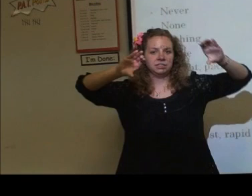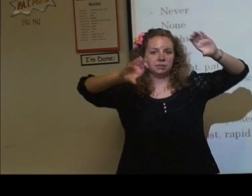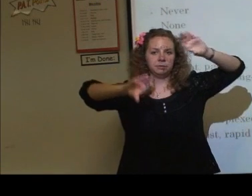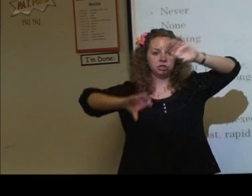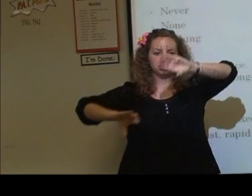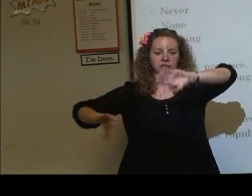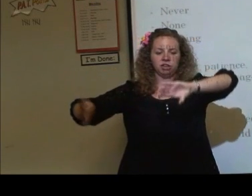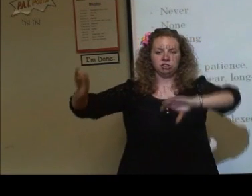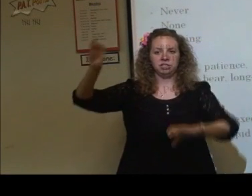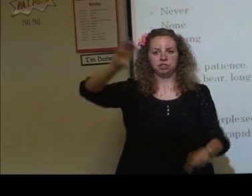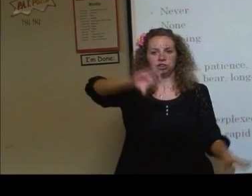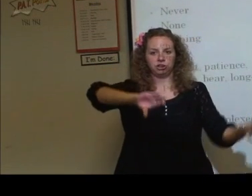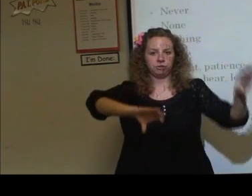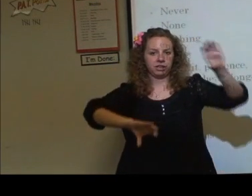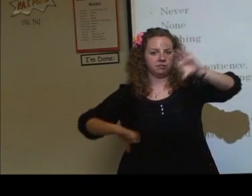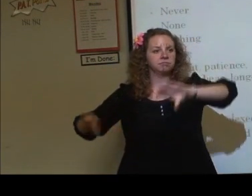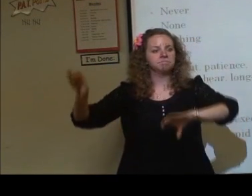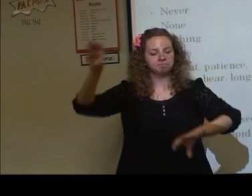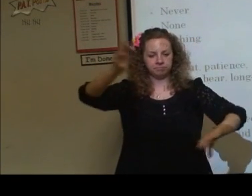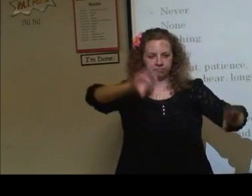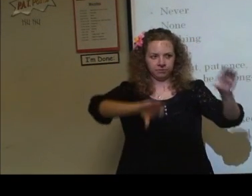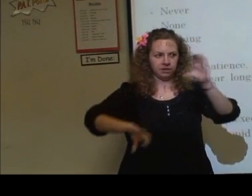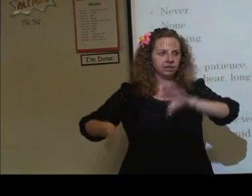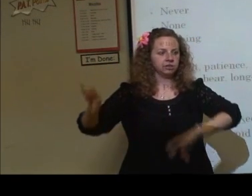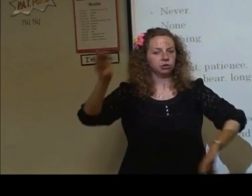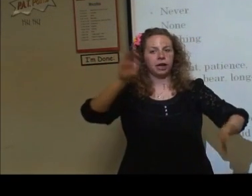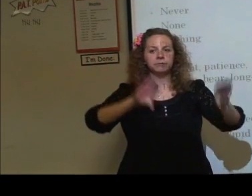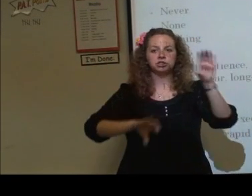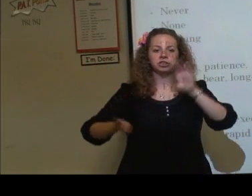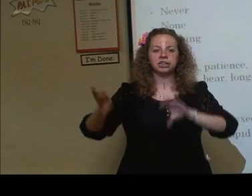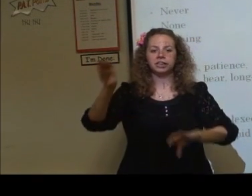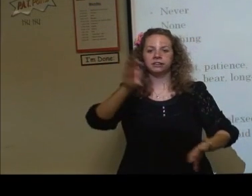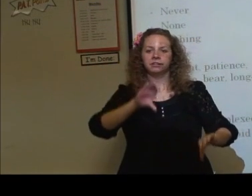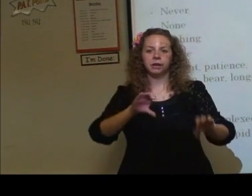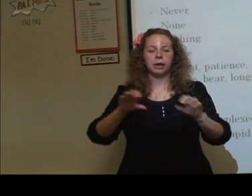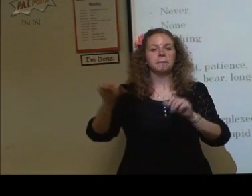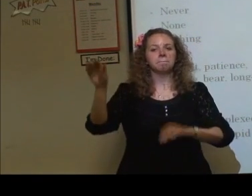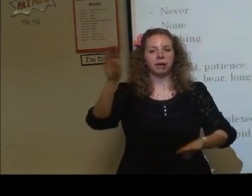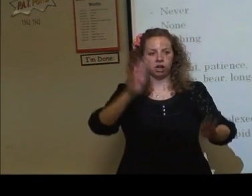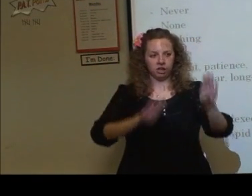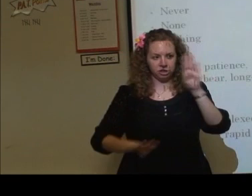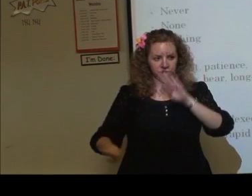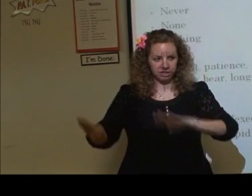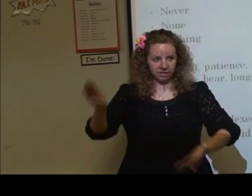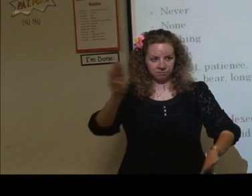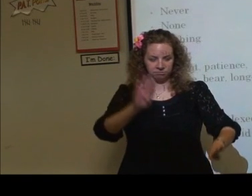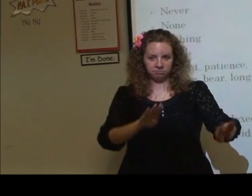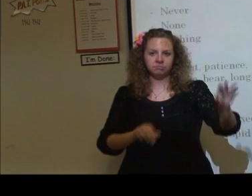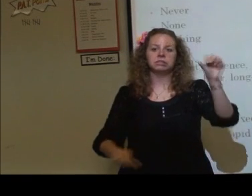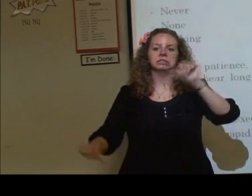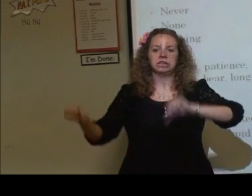the position that your C's are going in. So chemistry, biology, and science.